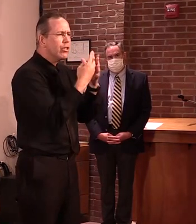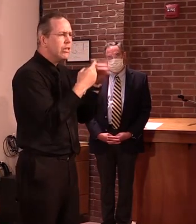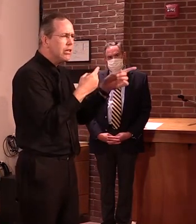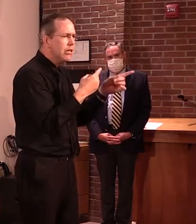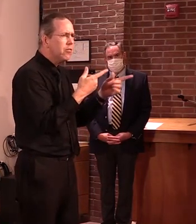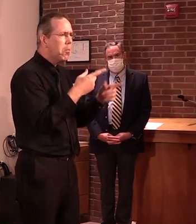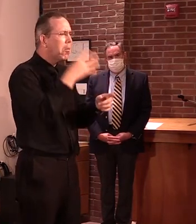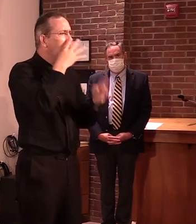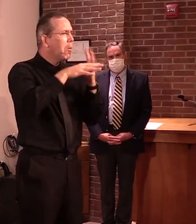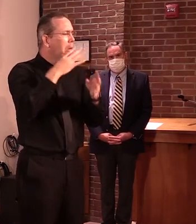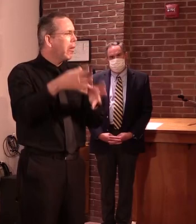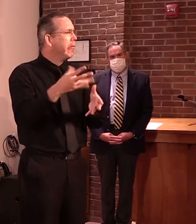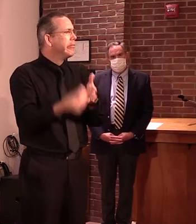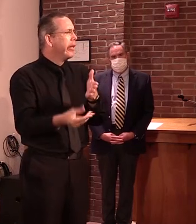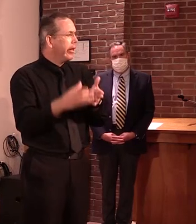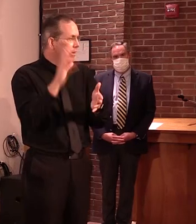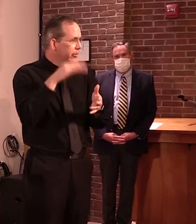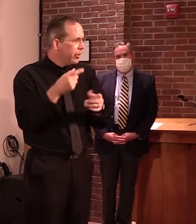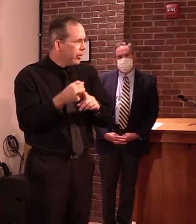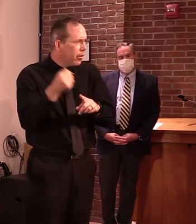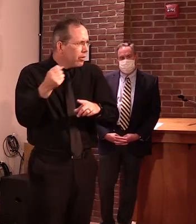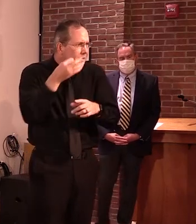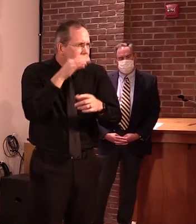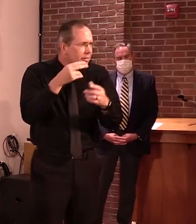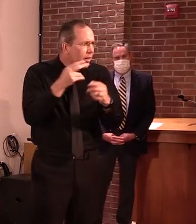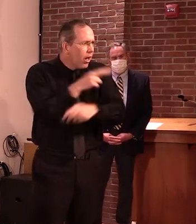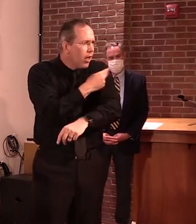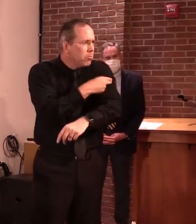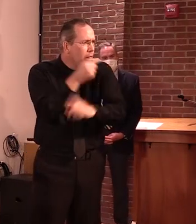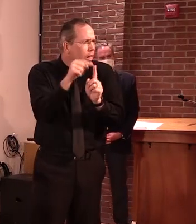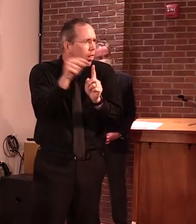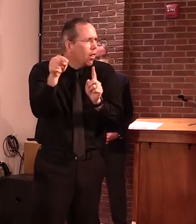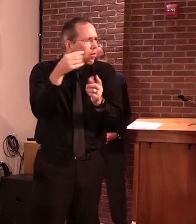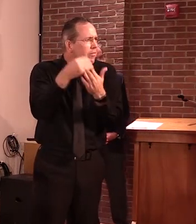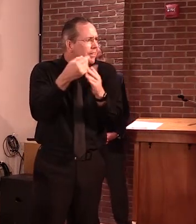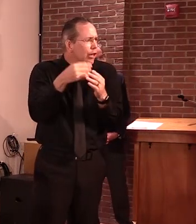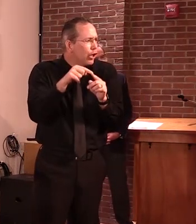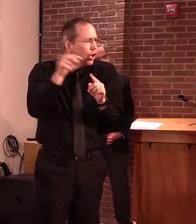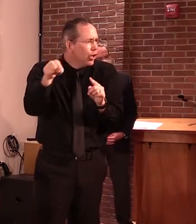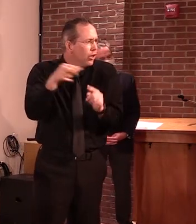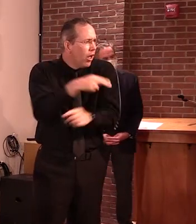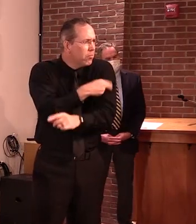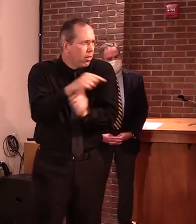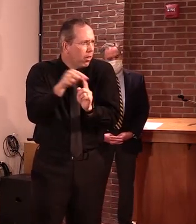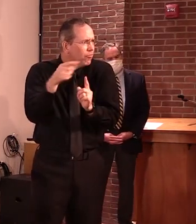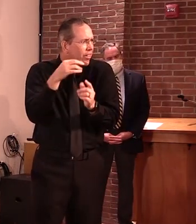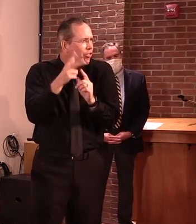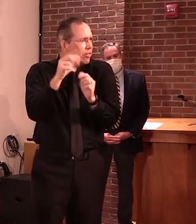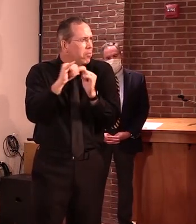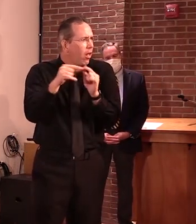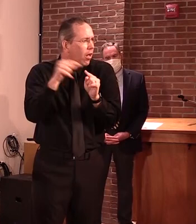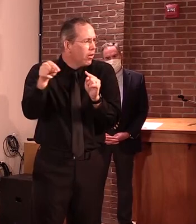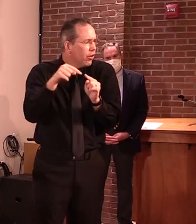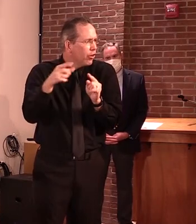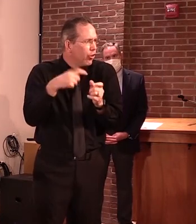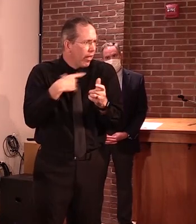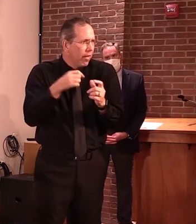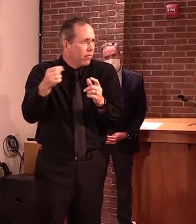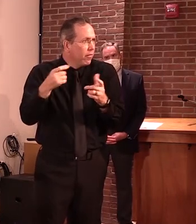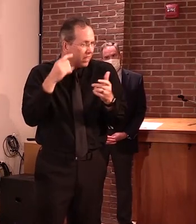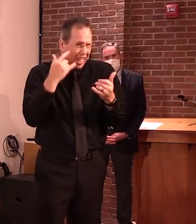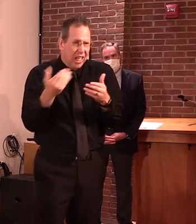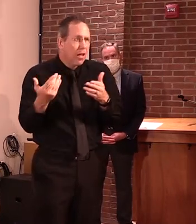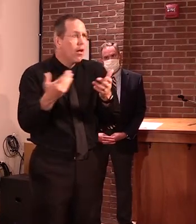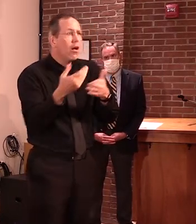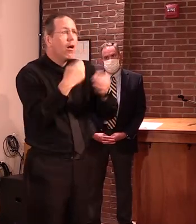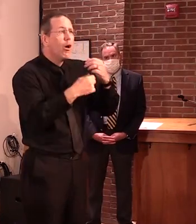the old contractor. Will these people who allowed this to happen be held personally responsible?